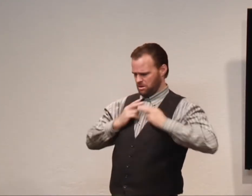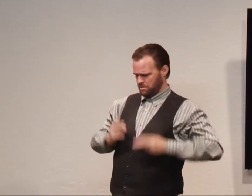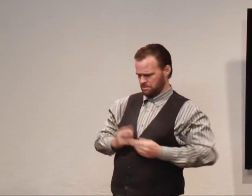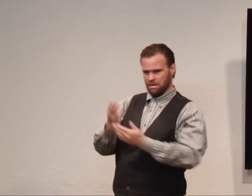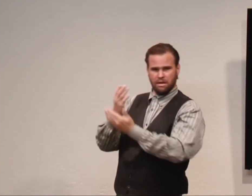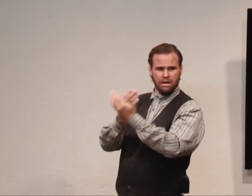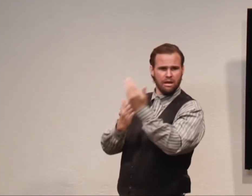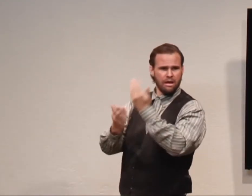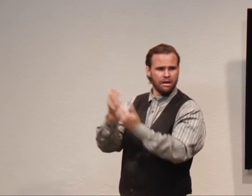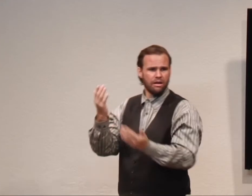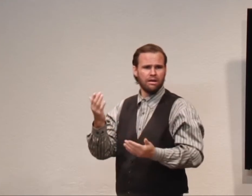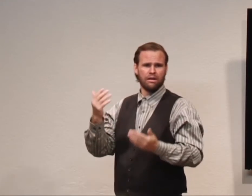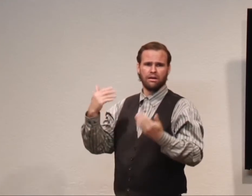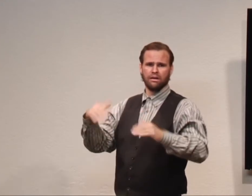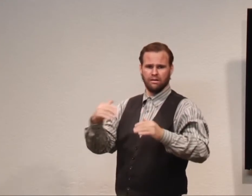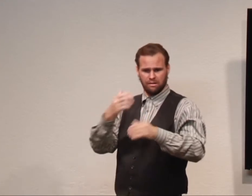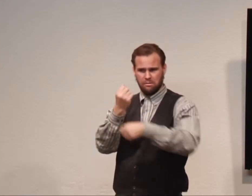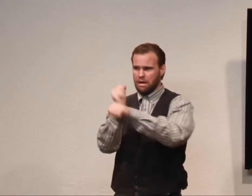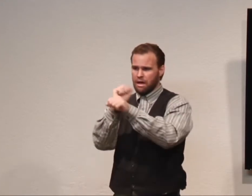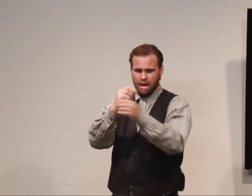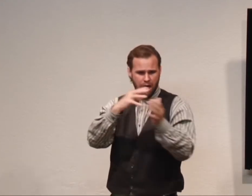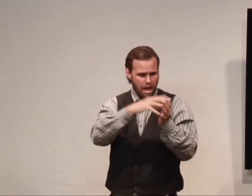not made by human hands.